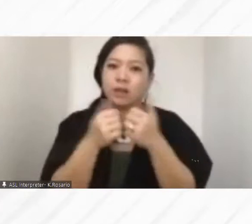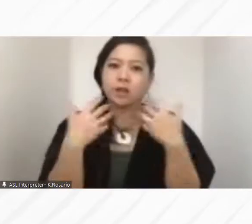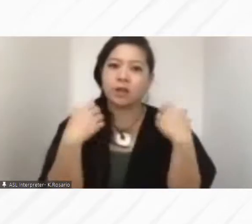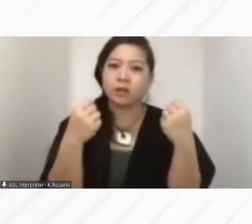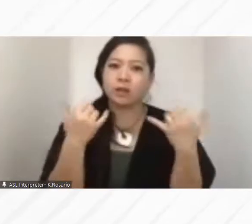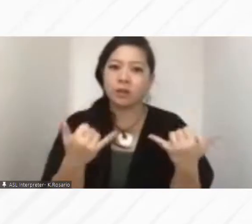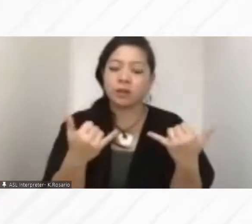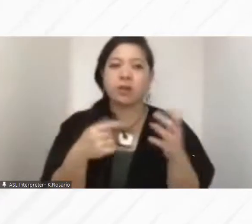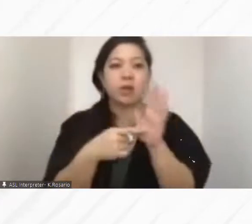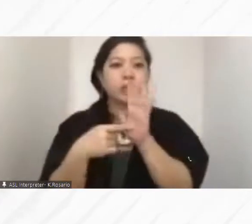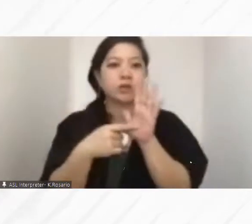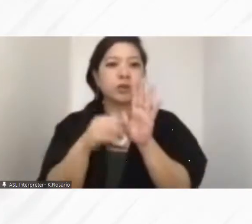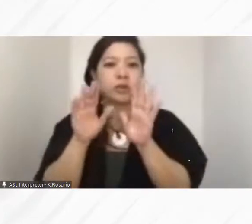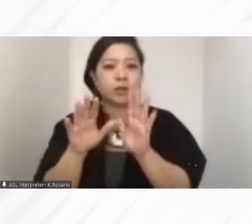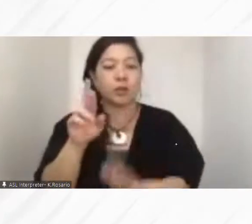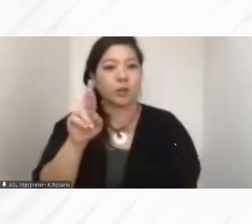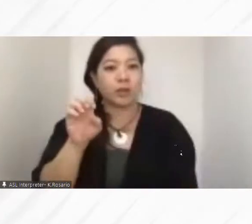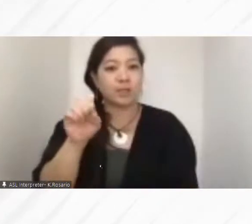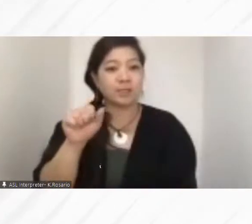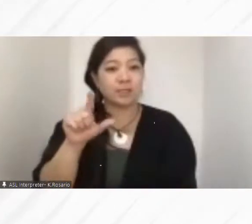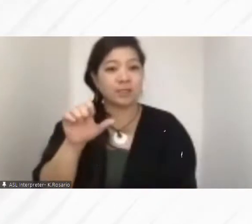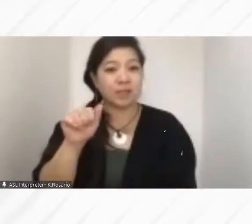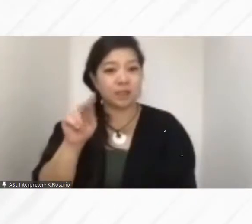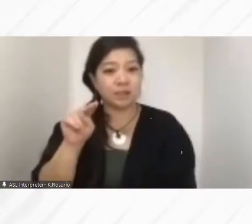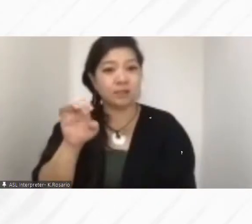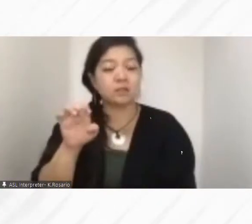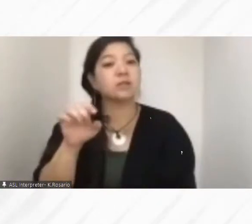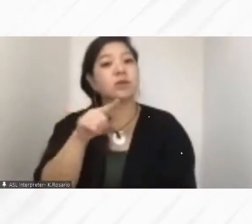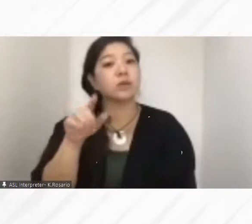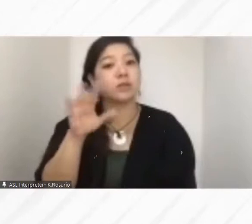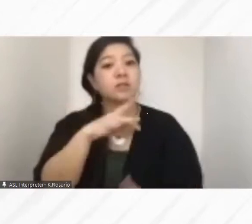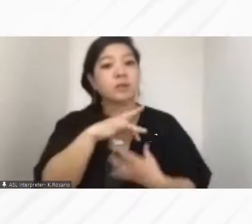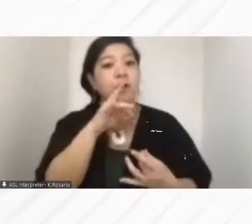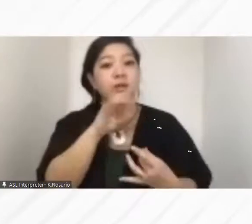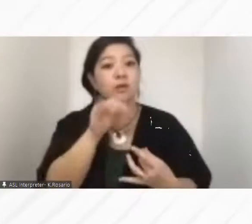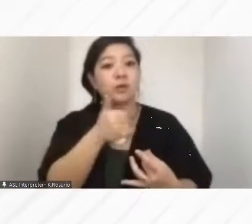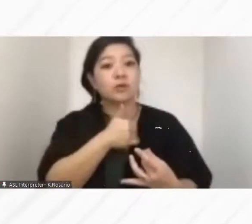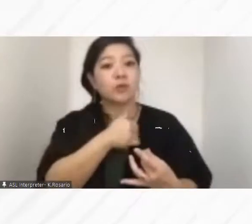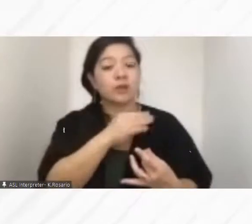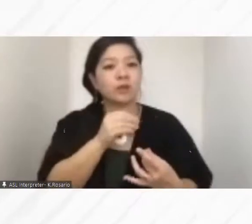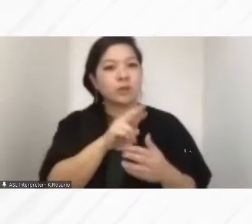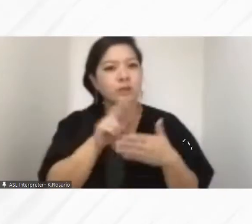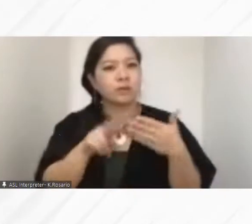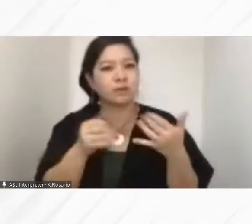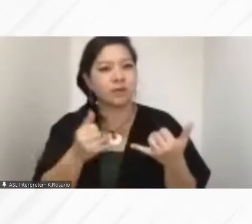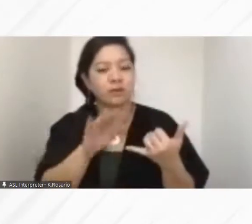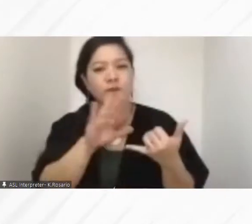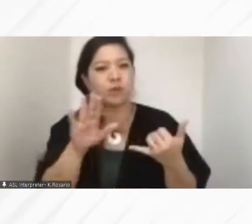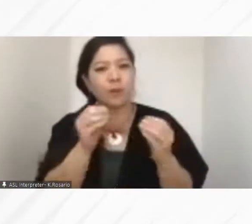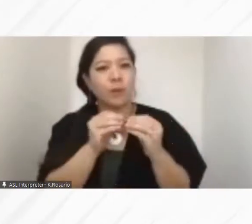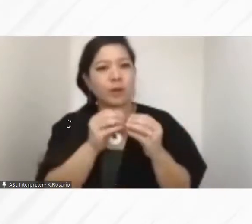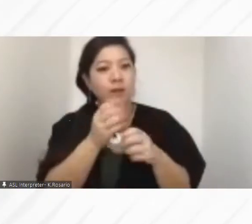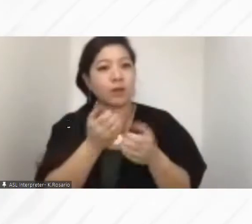and showing resiliency. Your tenacity, your spirit, your resilience, and your resolve. That's what's going to get you through